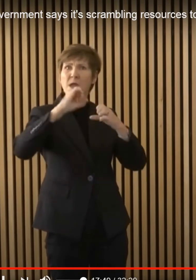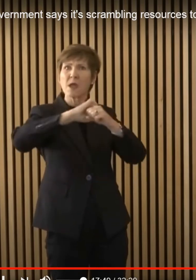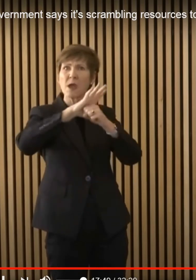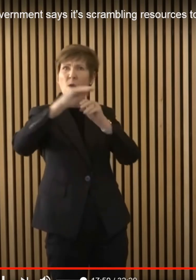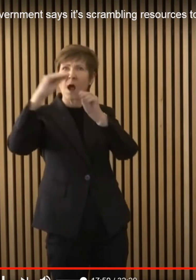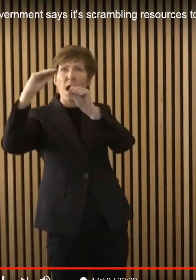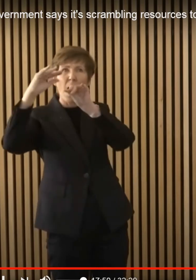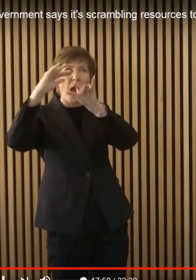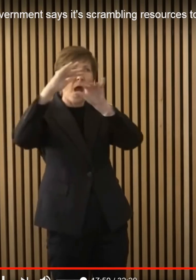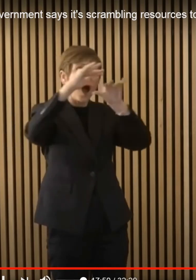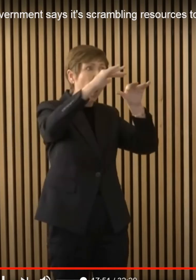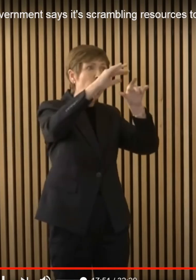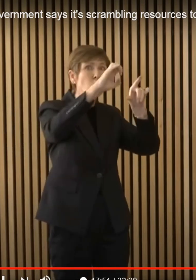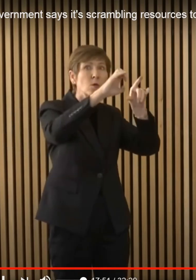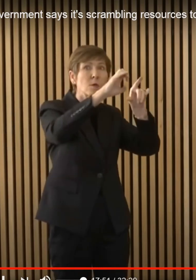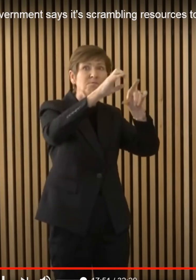so 150,000